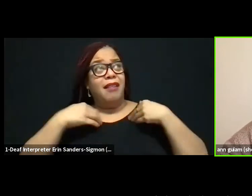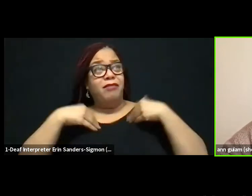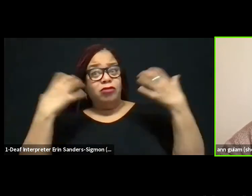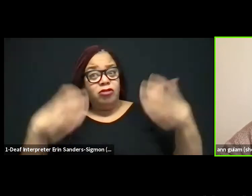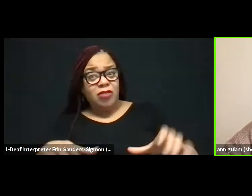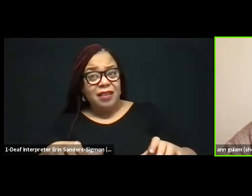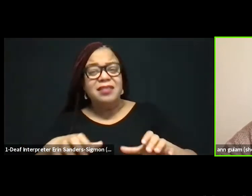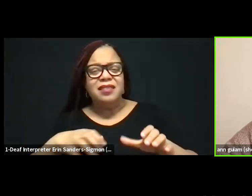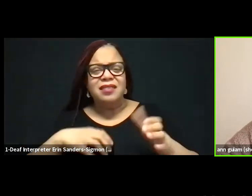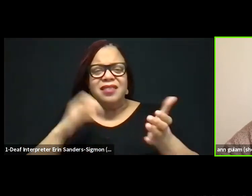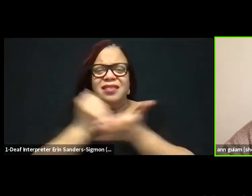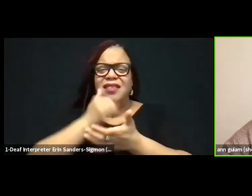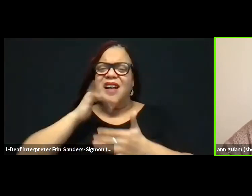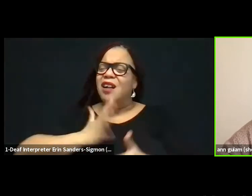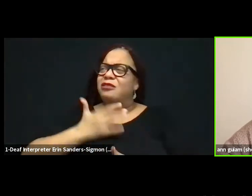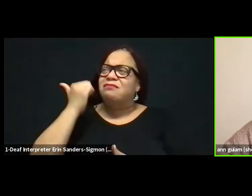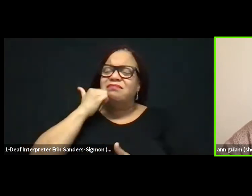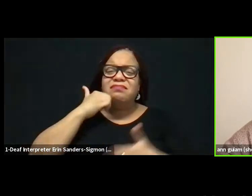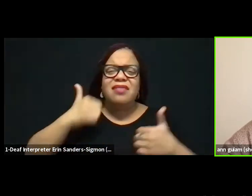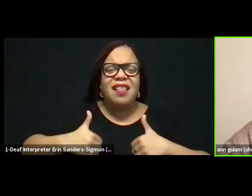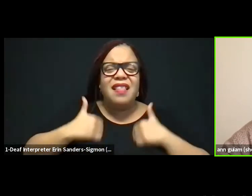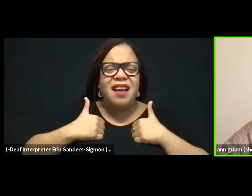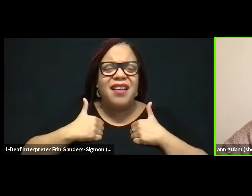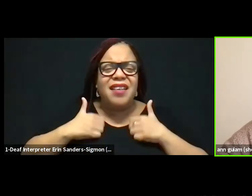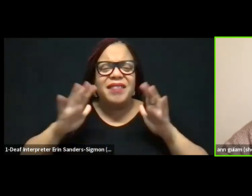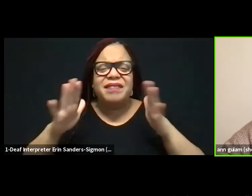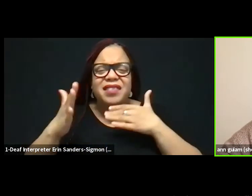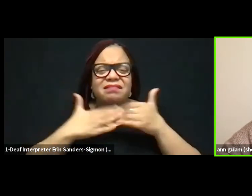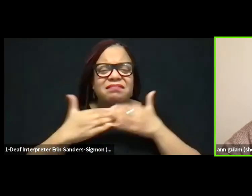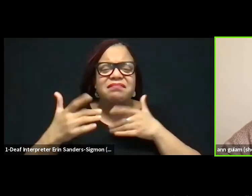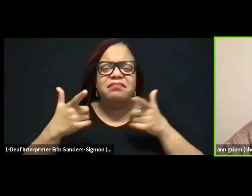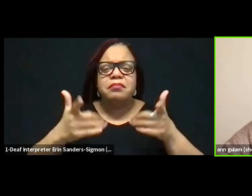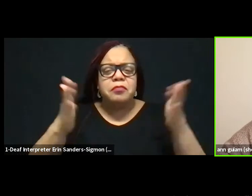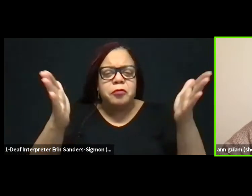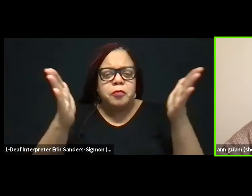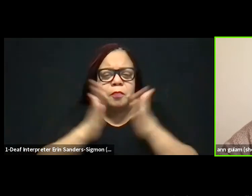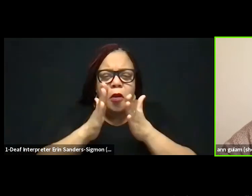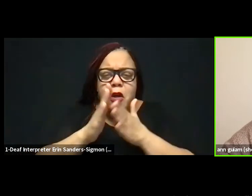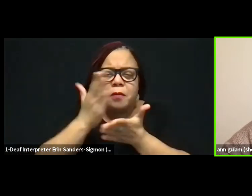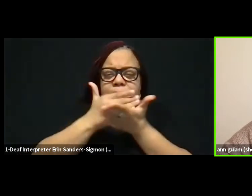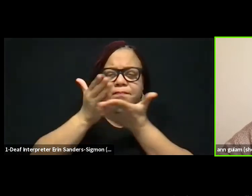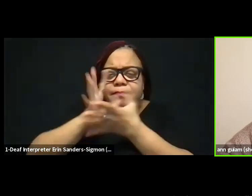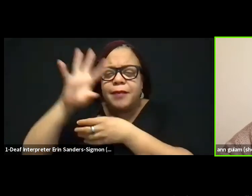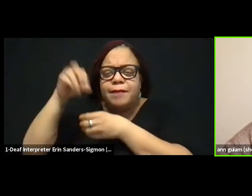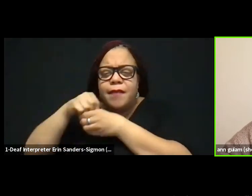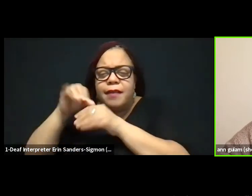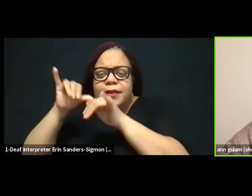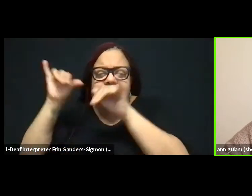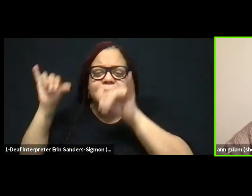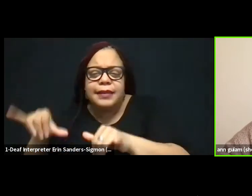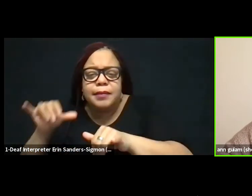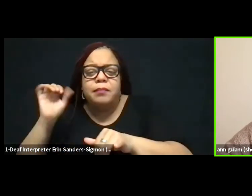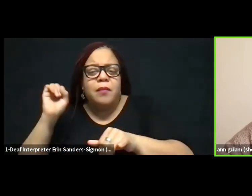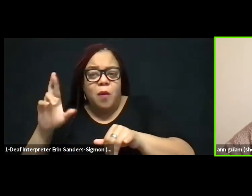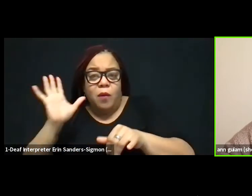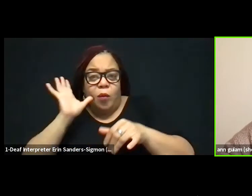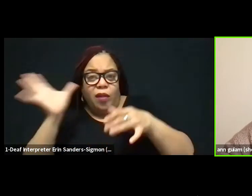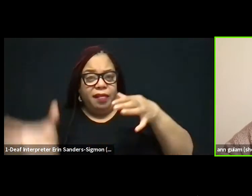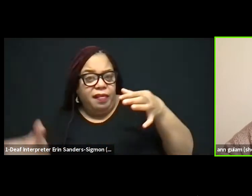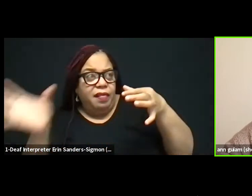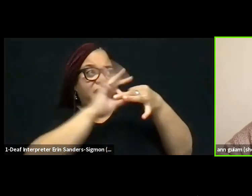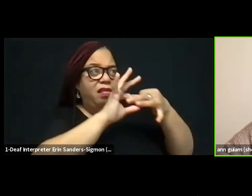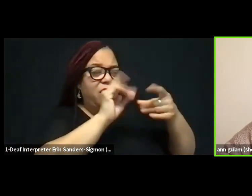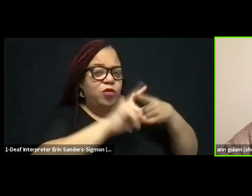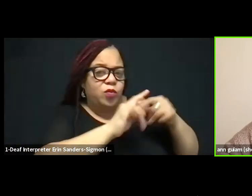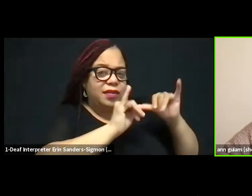or will be tied to a system. And only you have the power to not let that hold you. And I believe a huge part